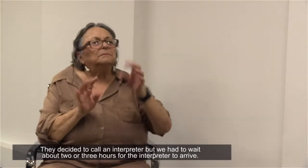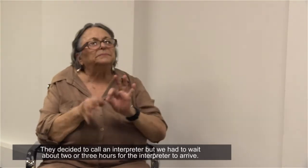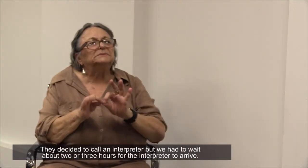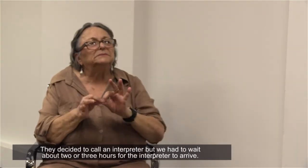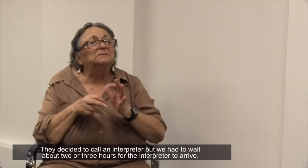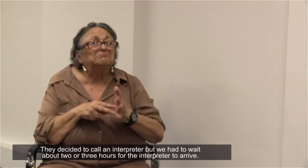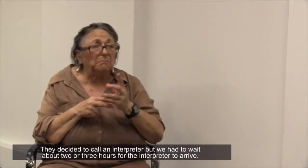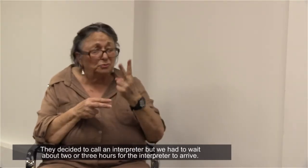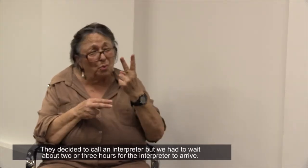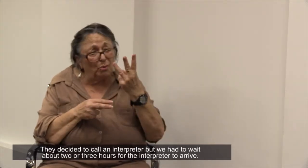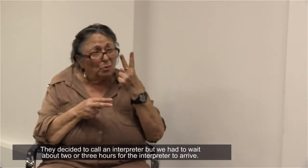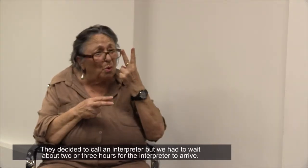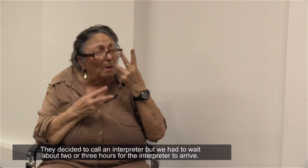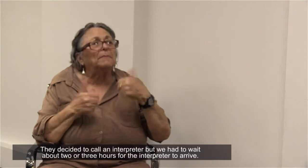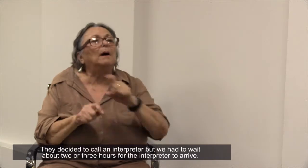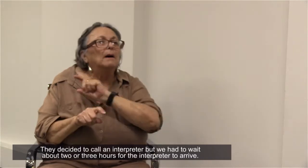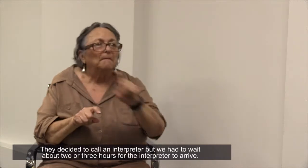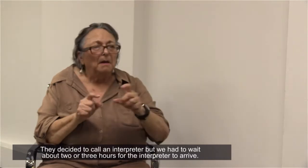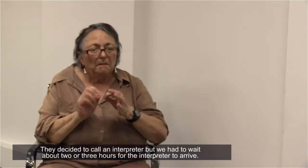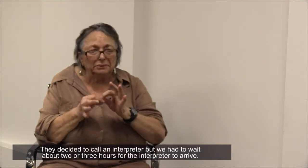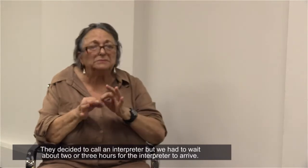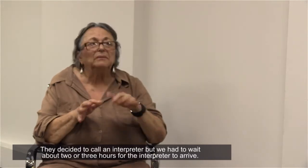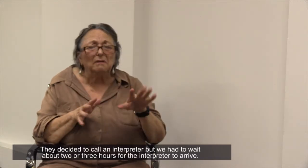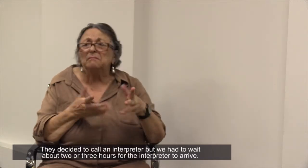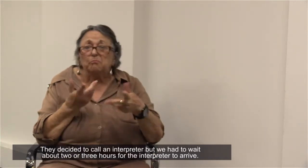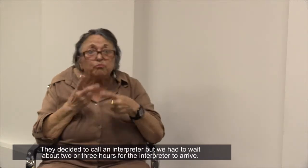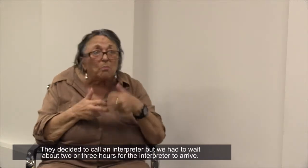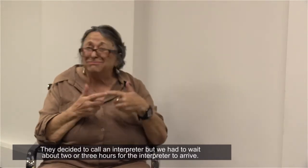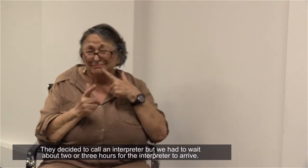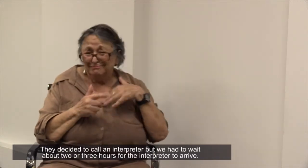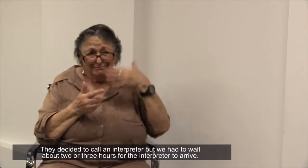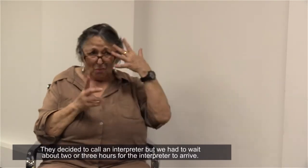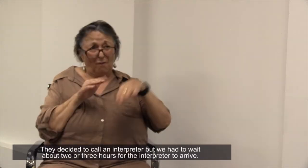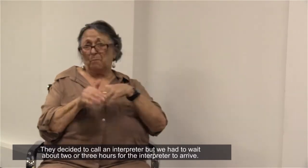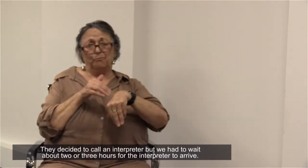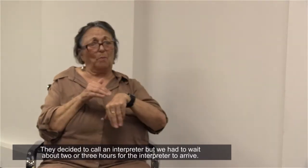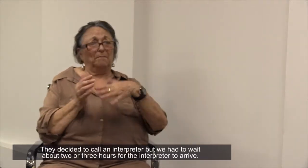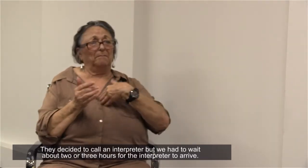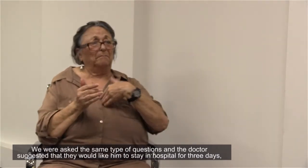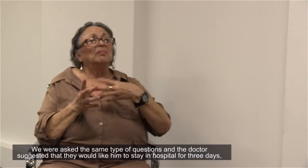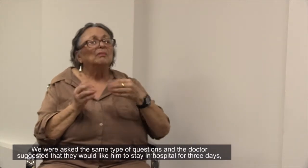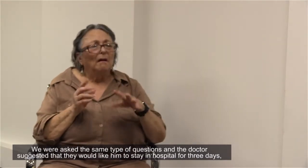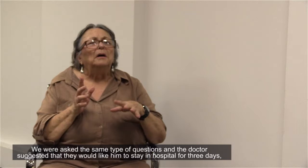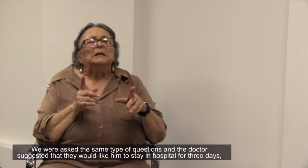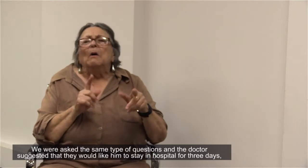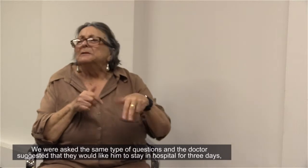an interpreter, but we had to wait about 2 or 3 hours for the interpreter to arrive. We were asked the same type